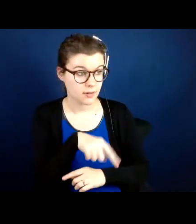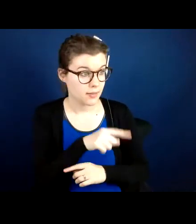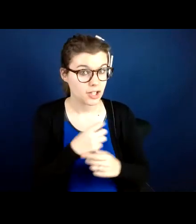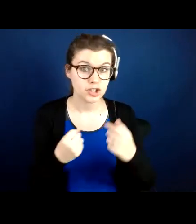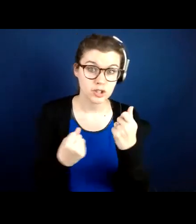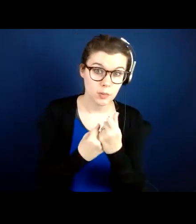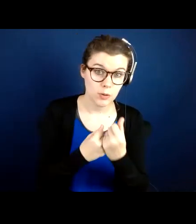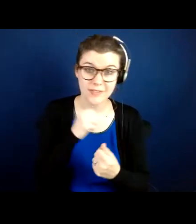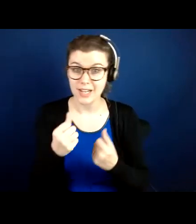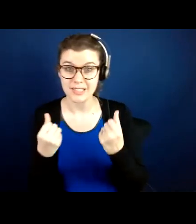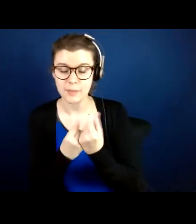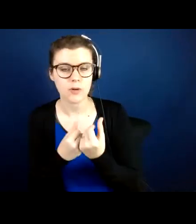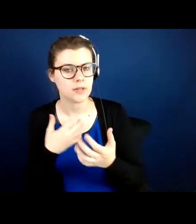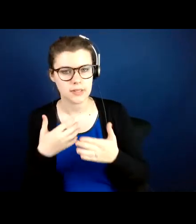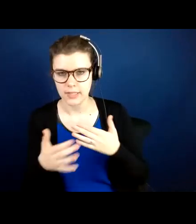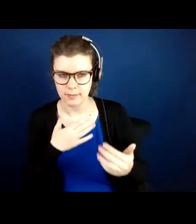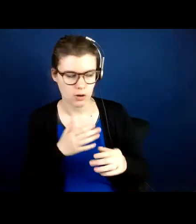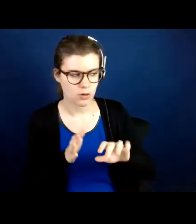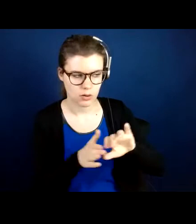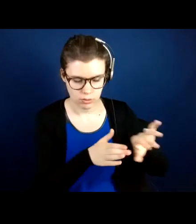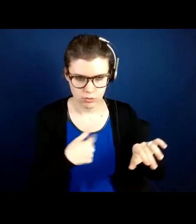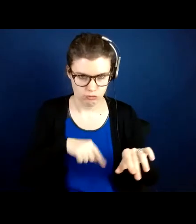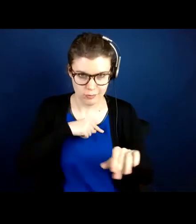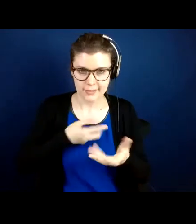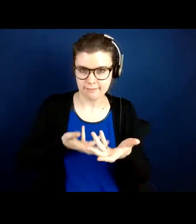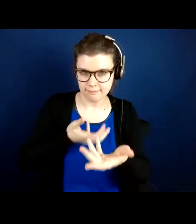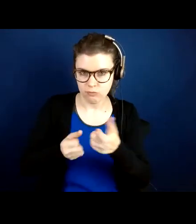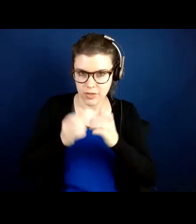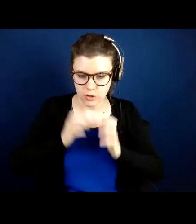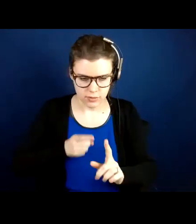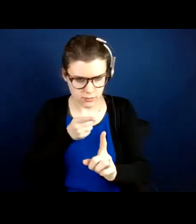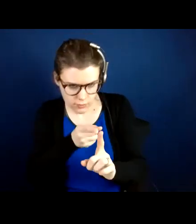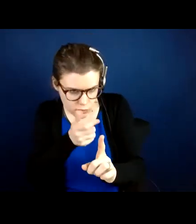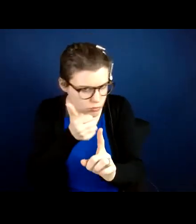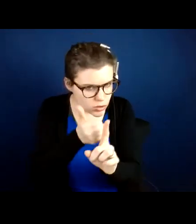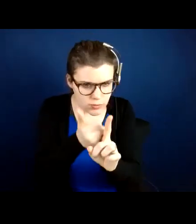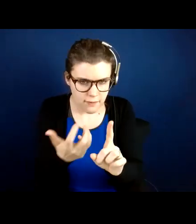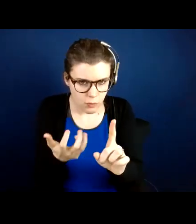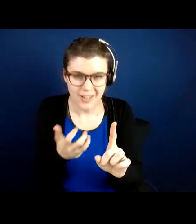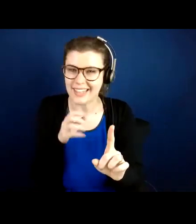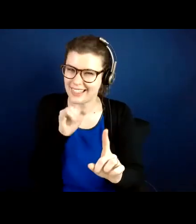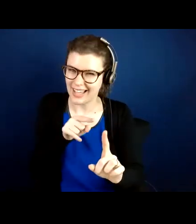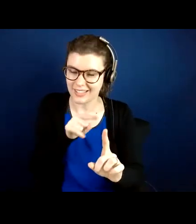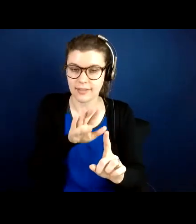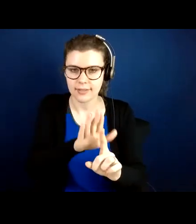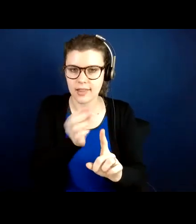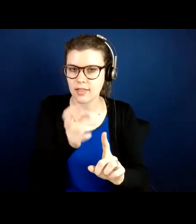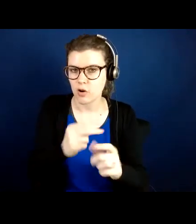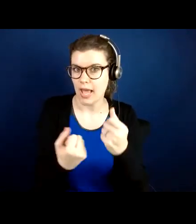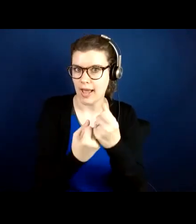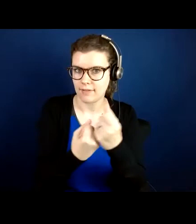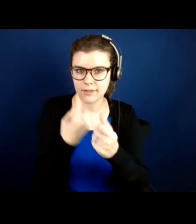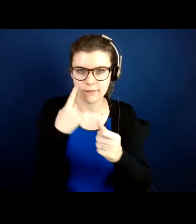not. We work with the consumer and on their self-determination and their own advocacy for leaving